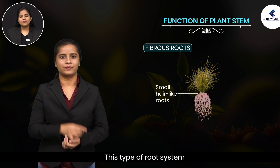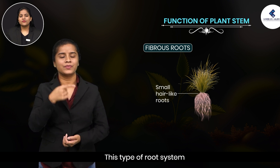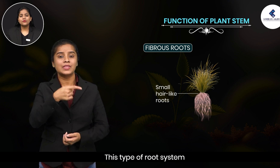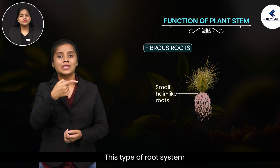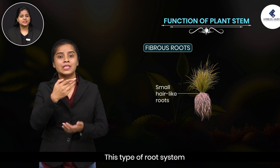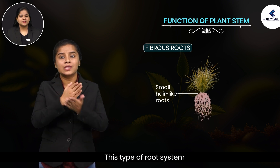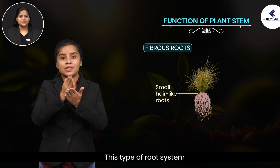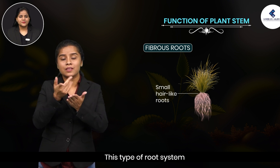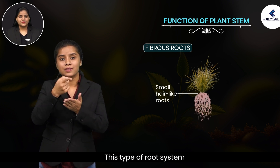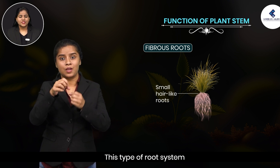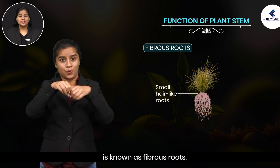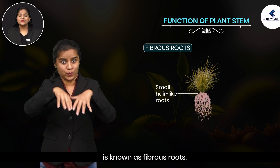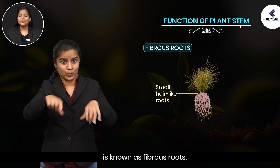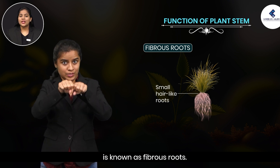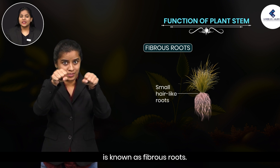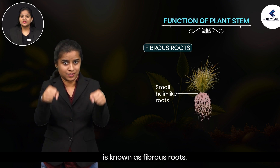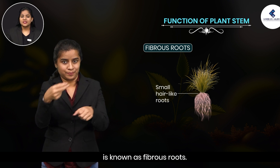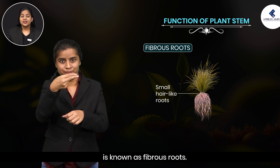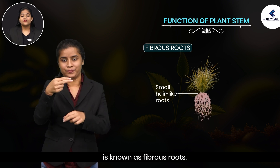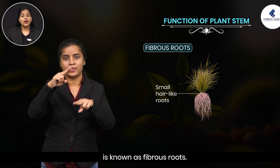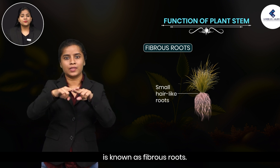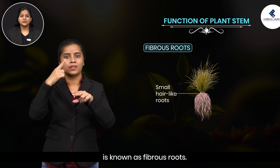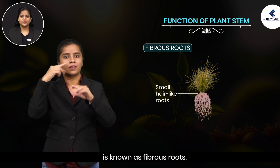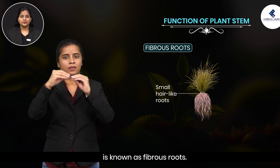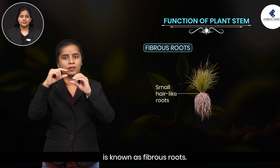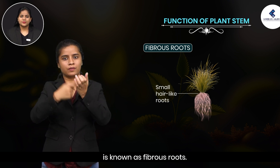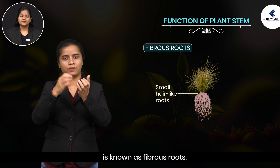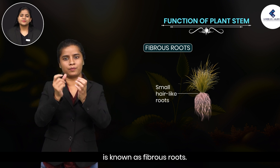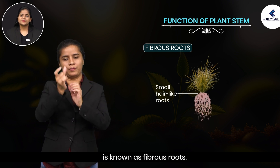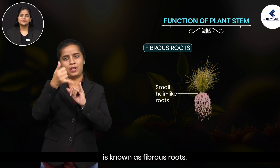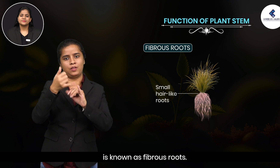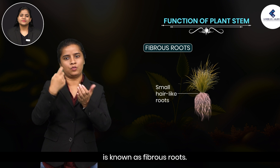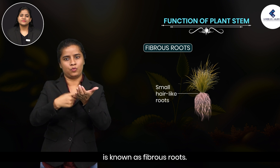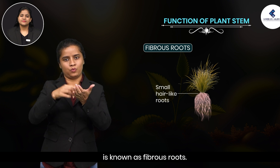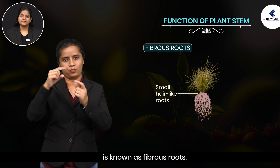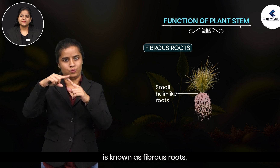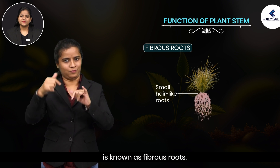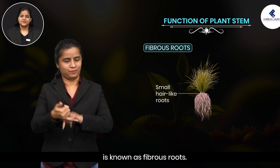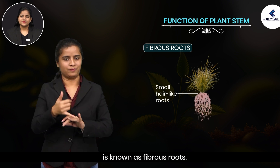This type of root system is known as fibrous roots.